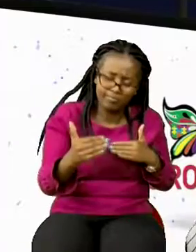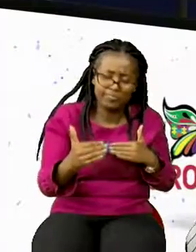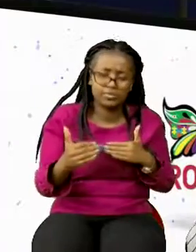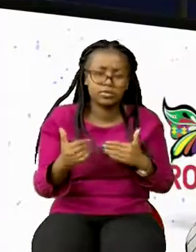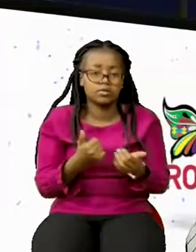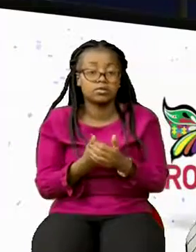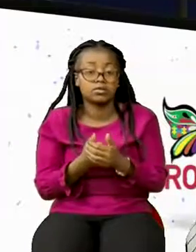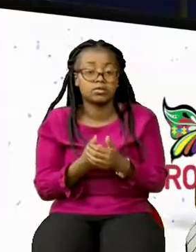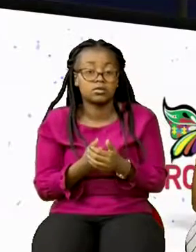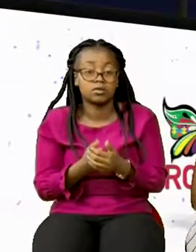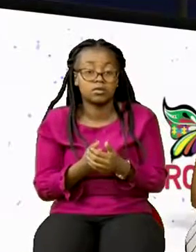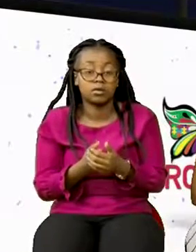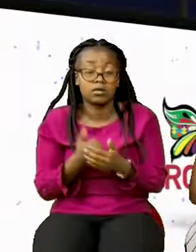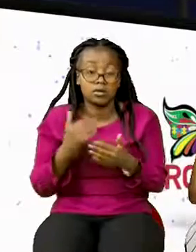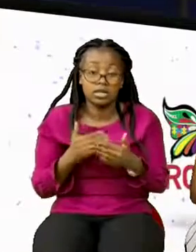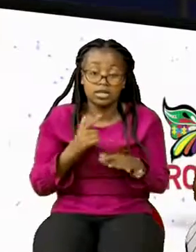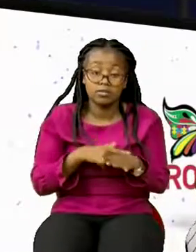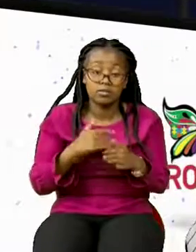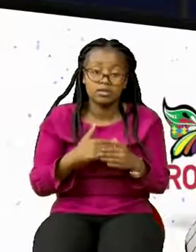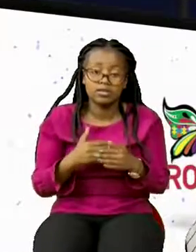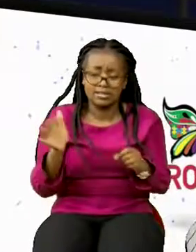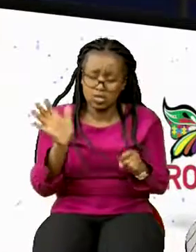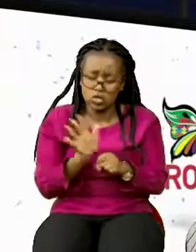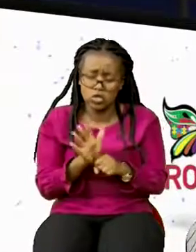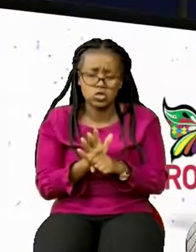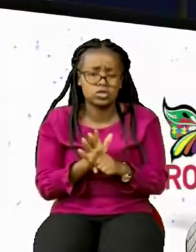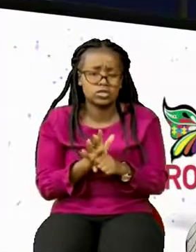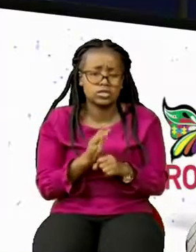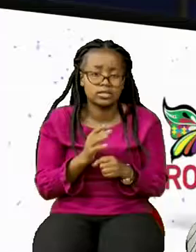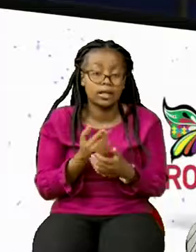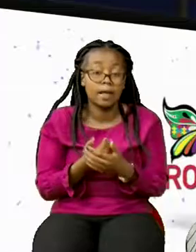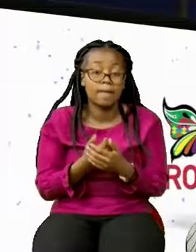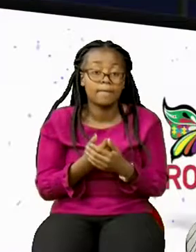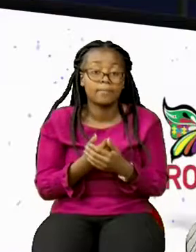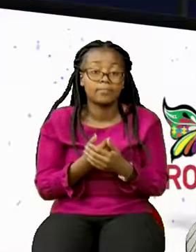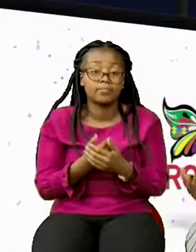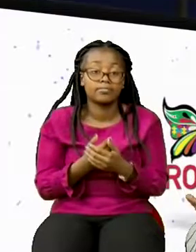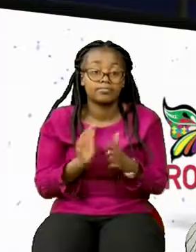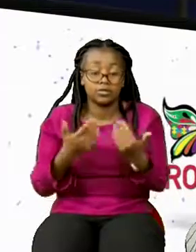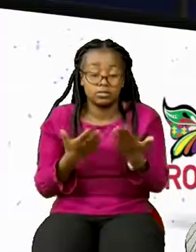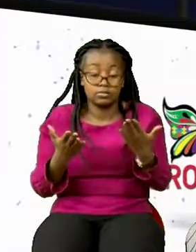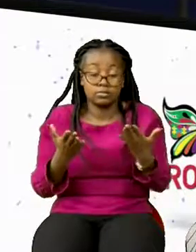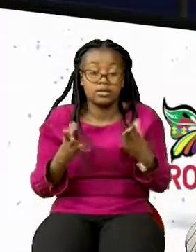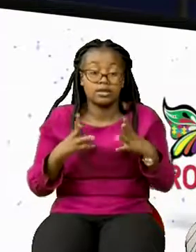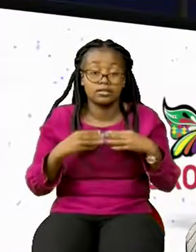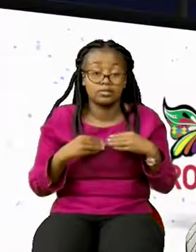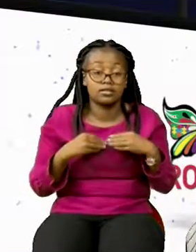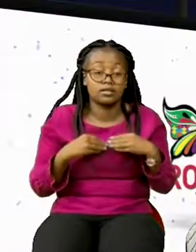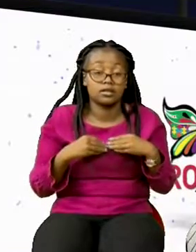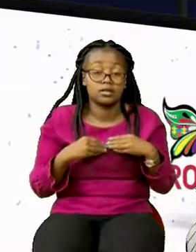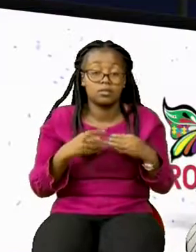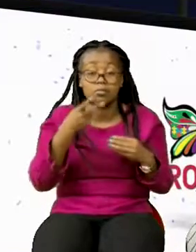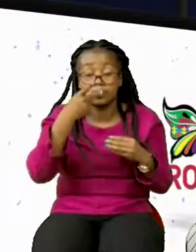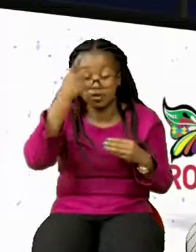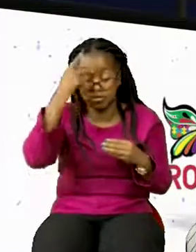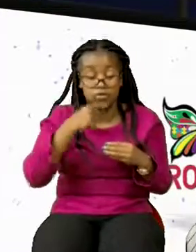safe zone, when it goes beyond there is a certain degree of how some things are acceptable, and as a parent, I'm sure